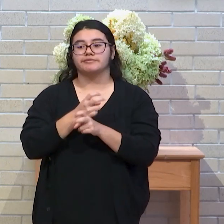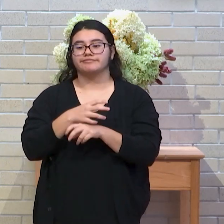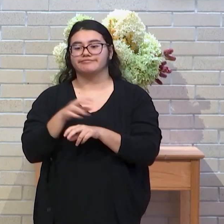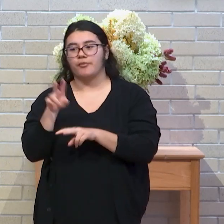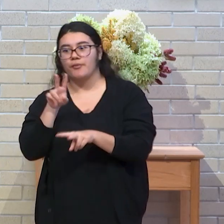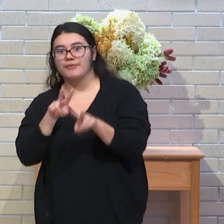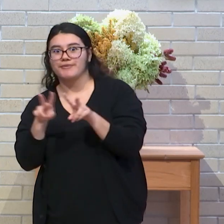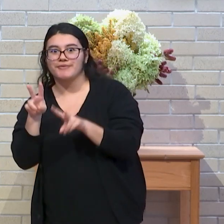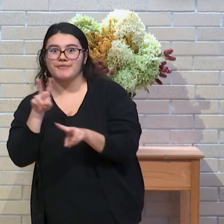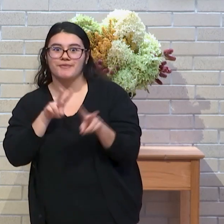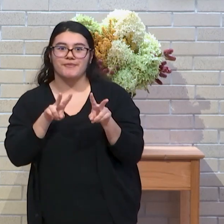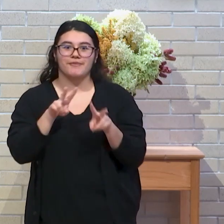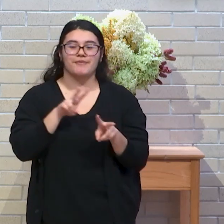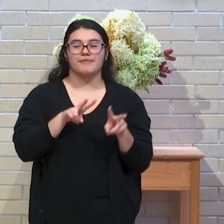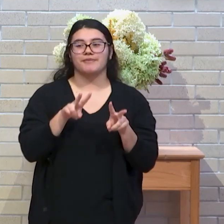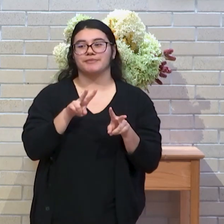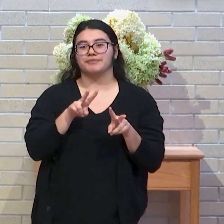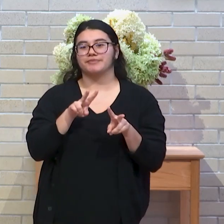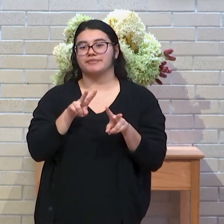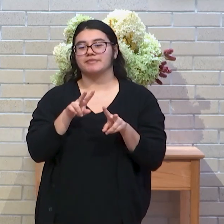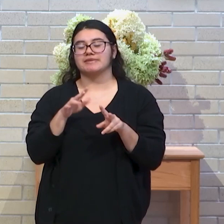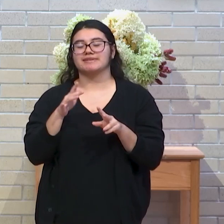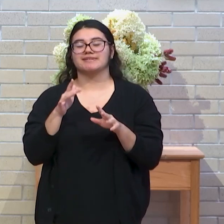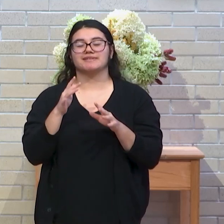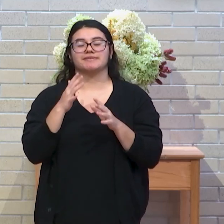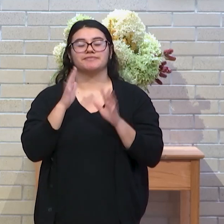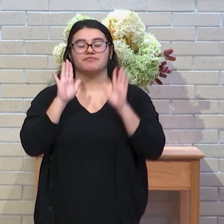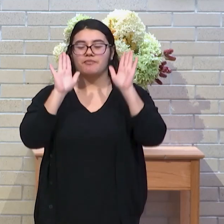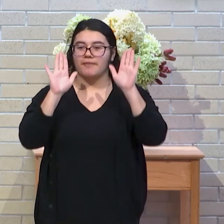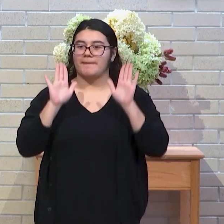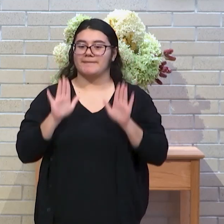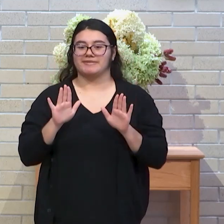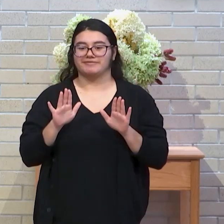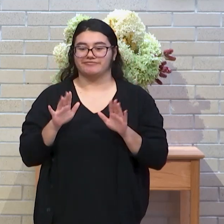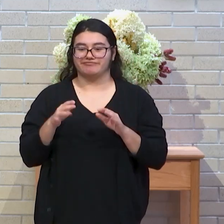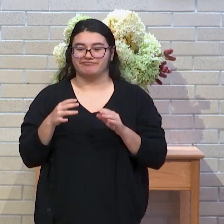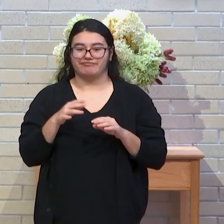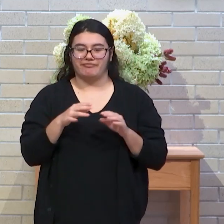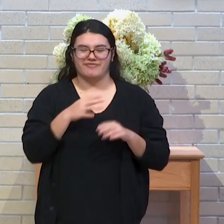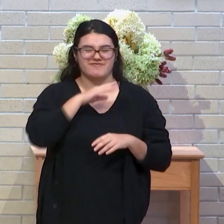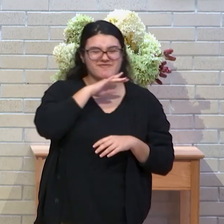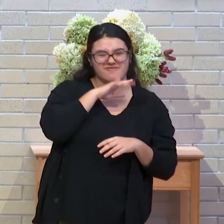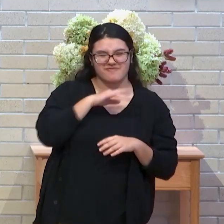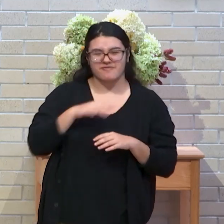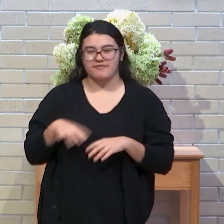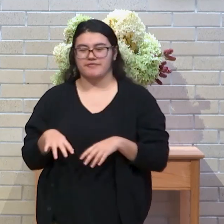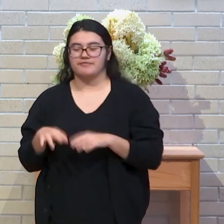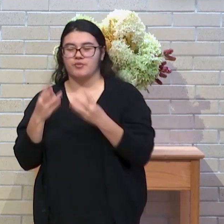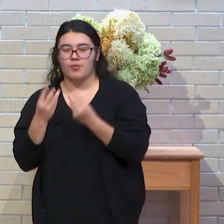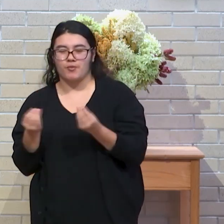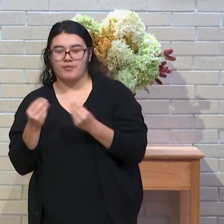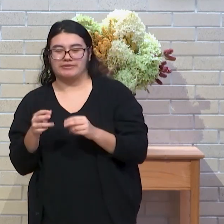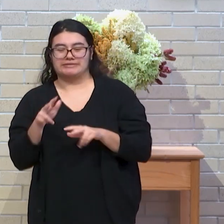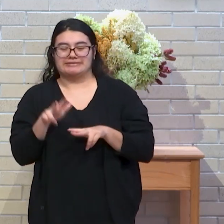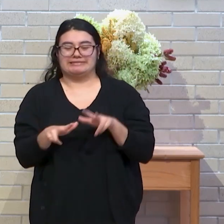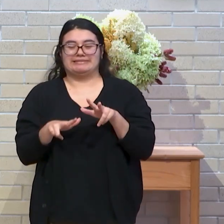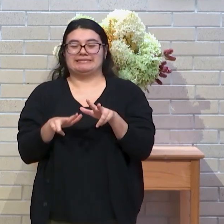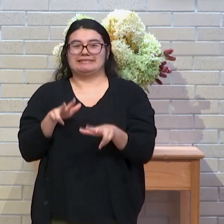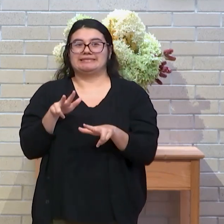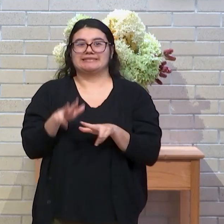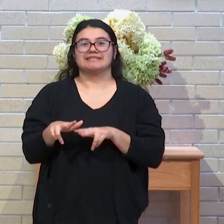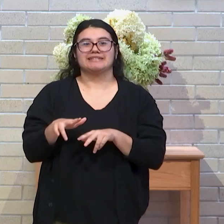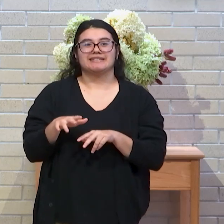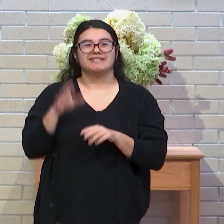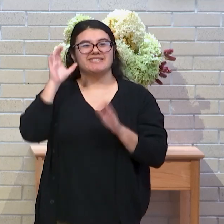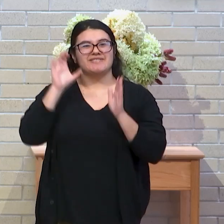as we made our way back down, almost wiping out from the slickness of the mud. You can see how in this pic, Mateo did so much better than I